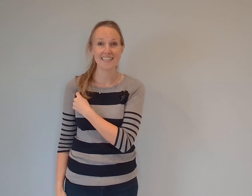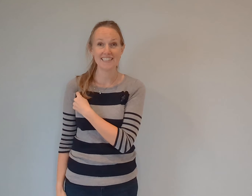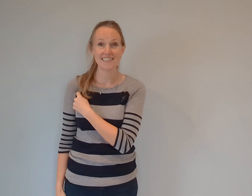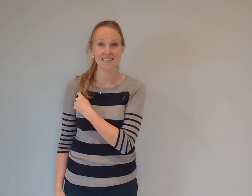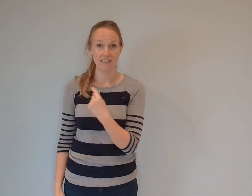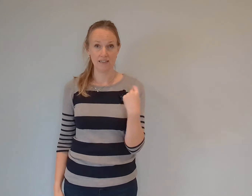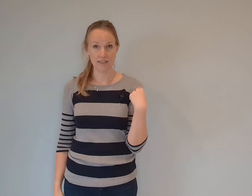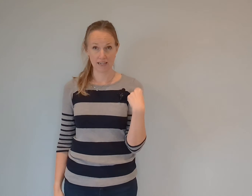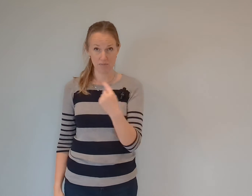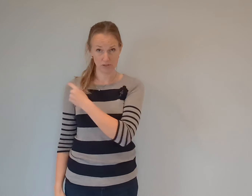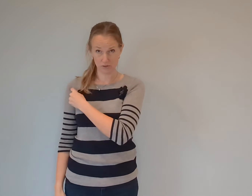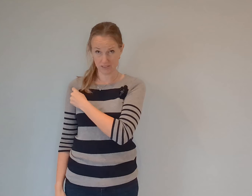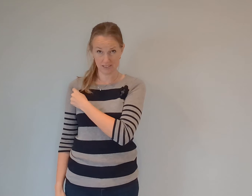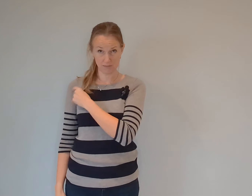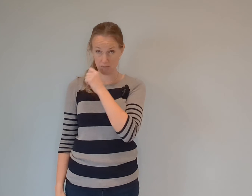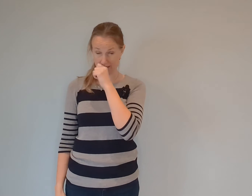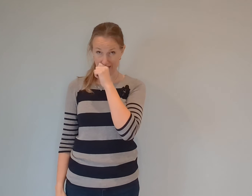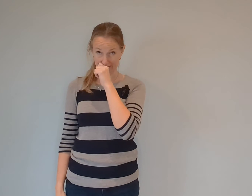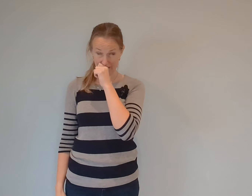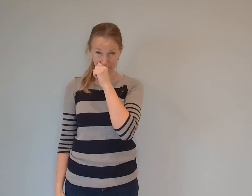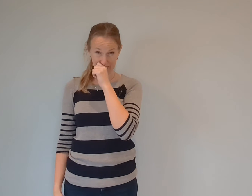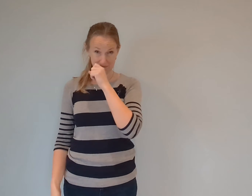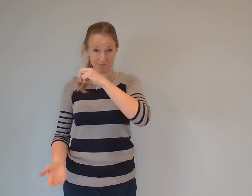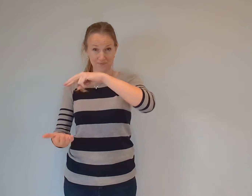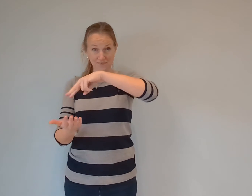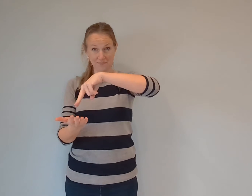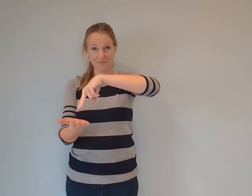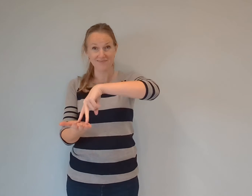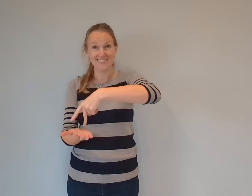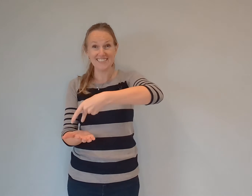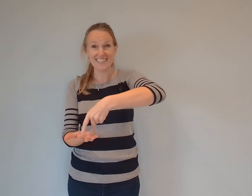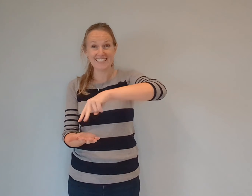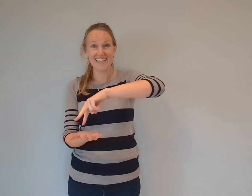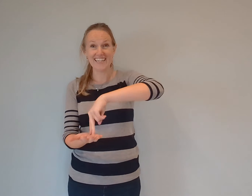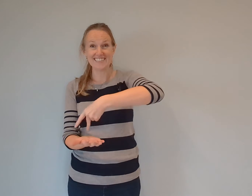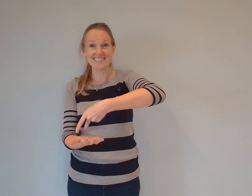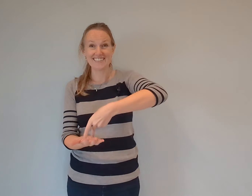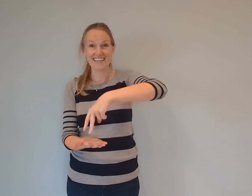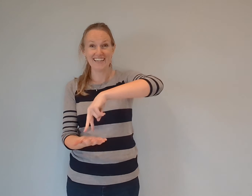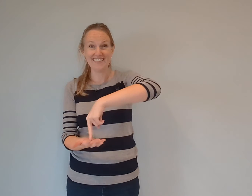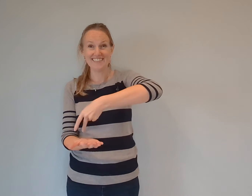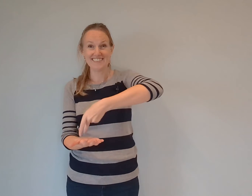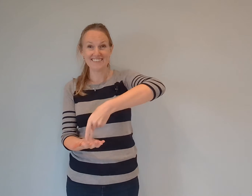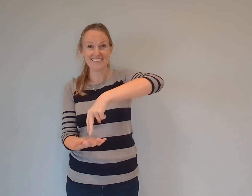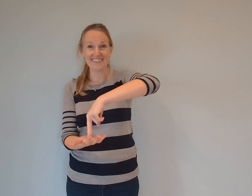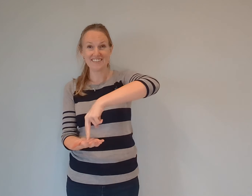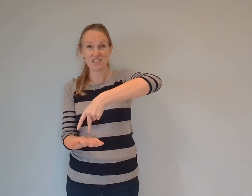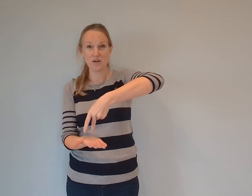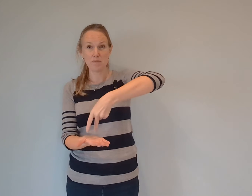this. Okay, both shoulders, but you might not have time for it. Say dance. Okay? So you're gonna show a